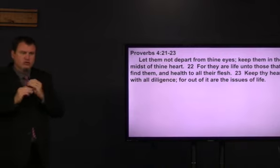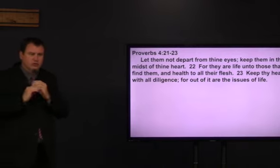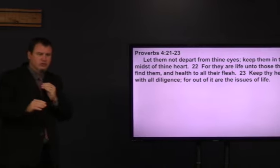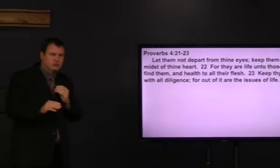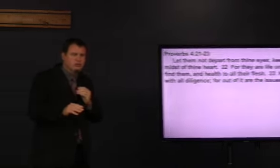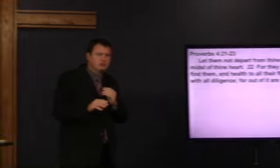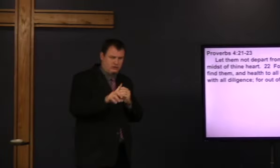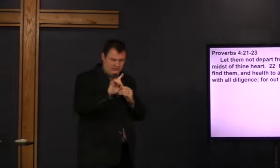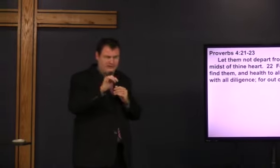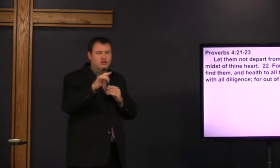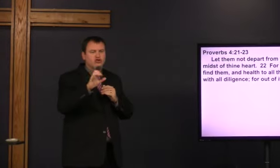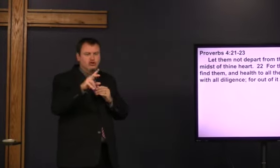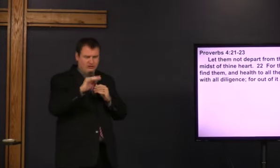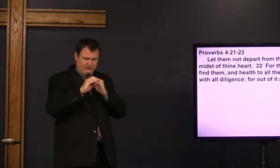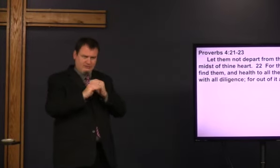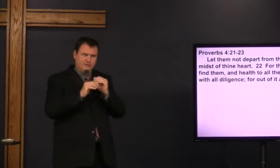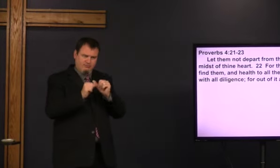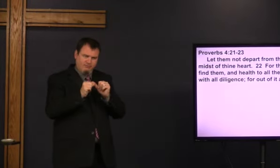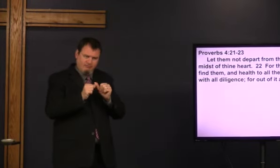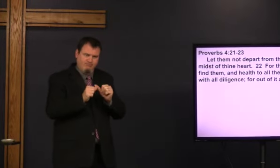Right. Keep going.